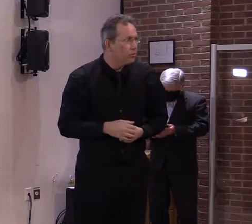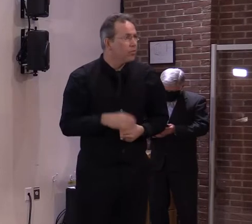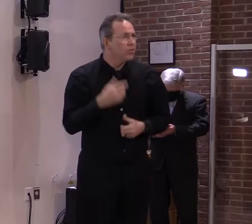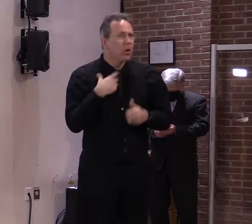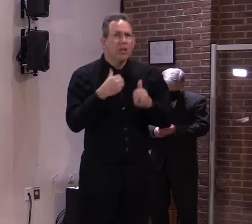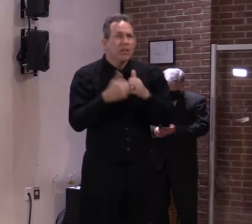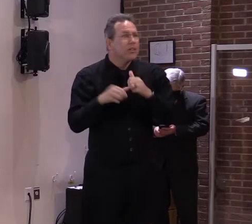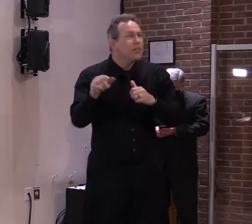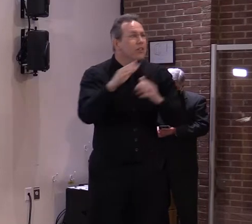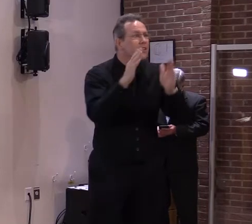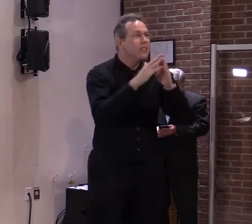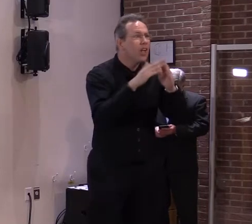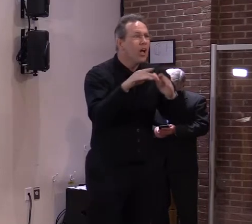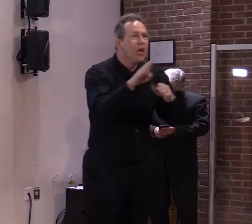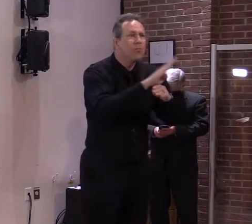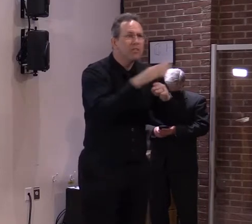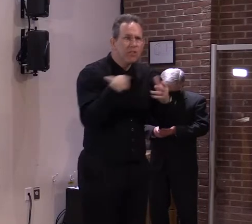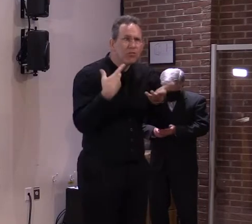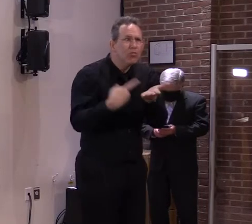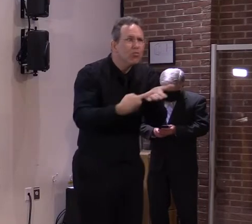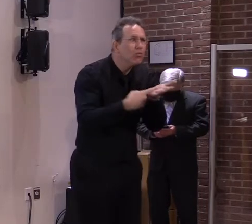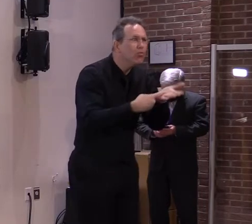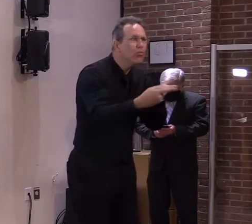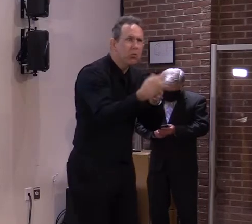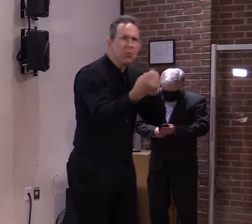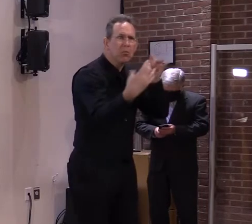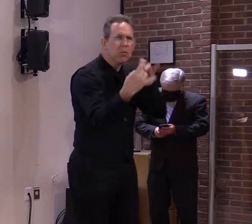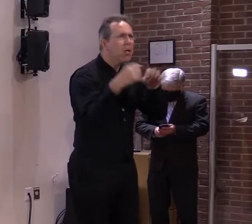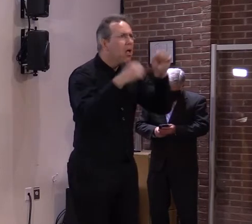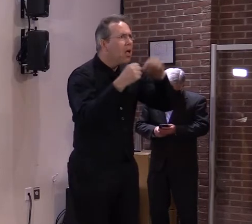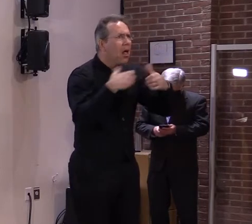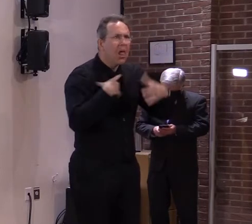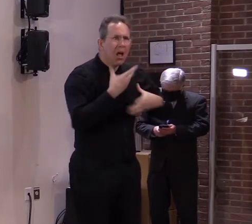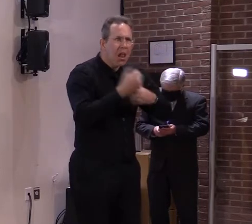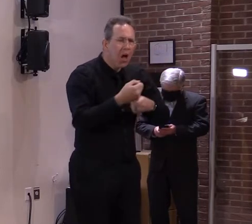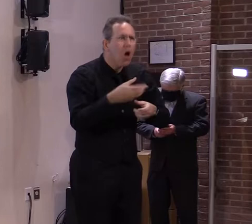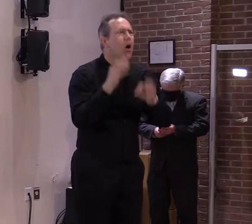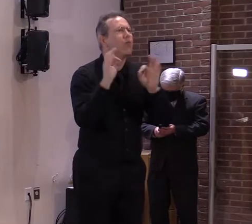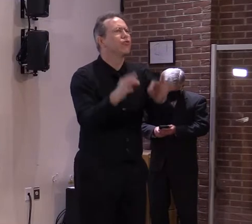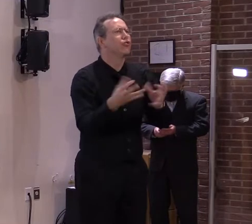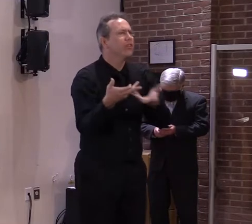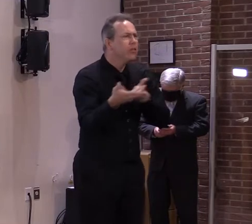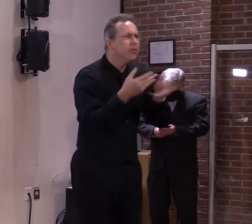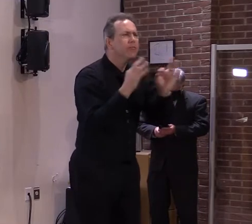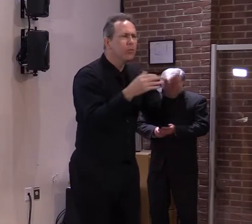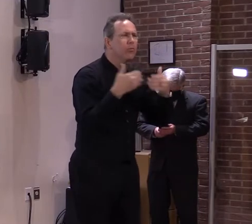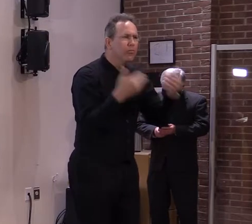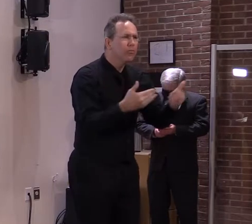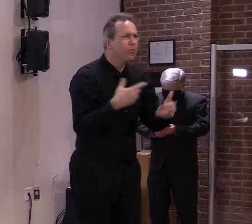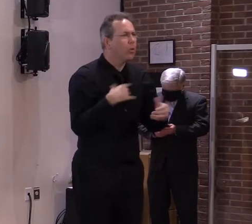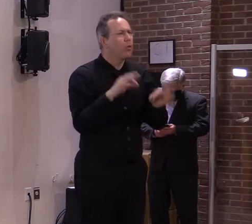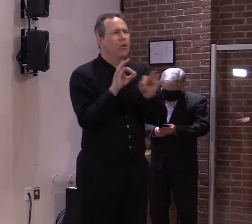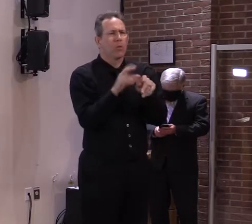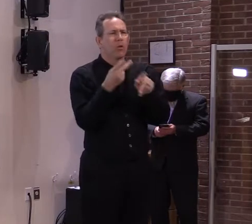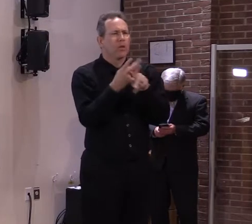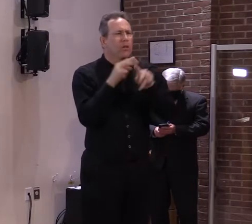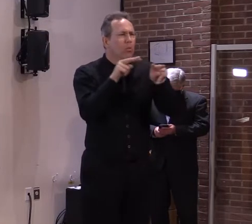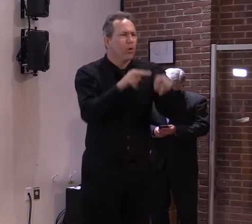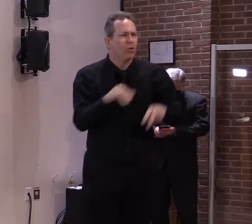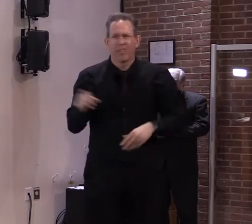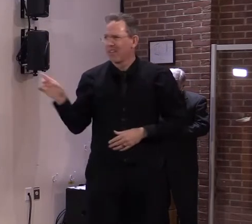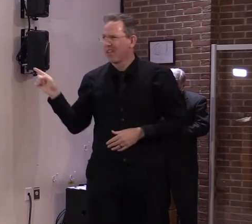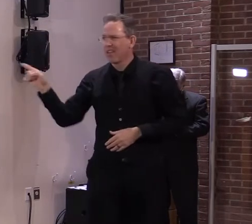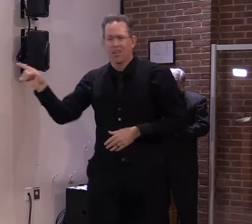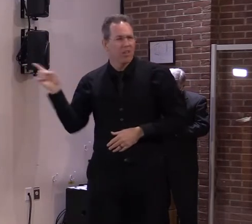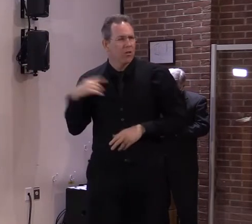So again, we'll continue to monitor everything, but from a planning perspective, we're giving a plan that we feel that